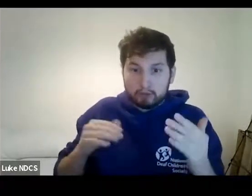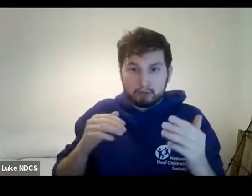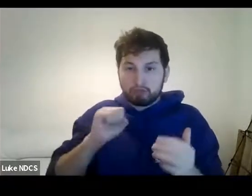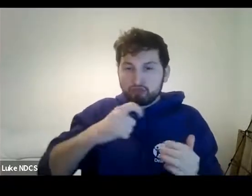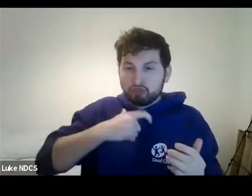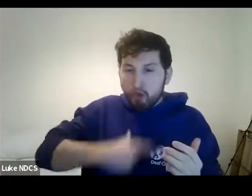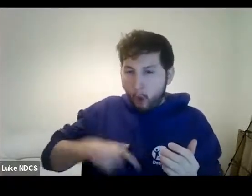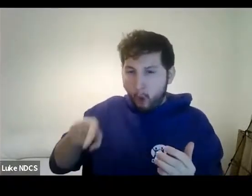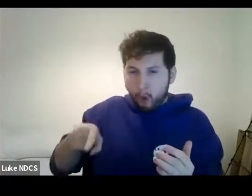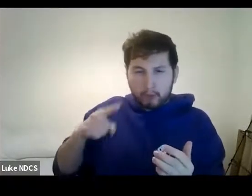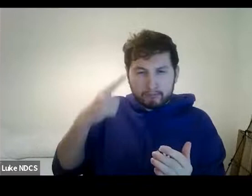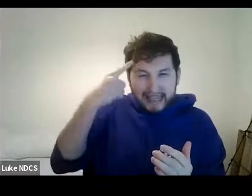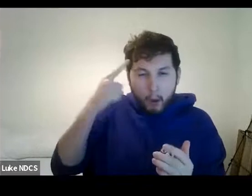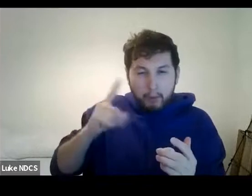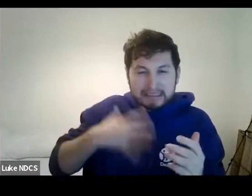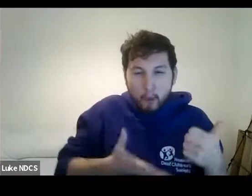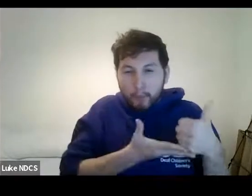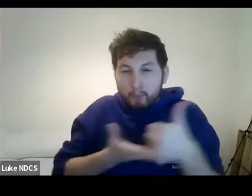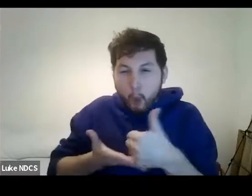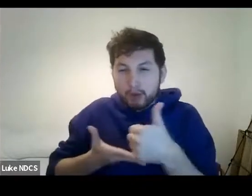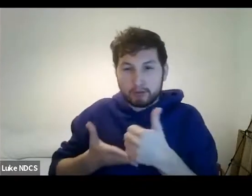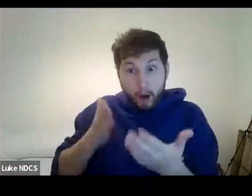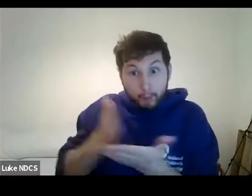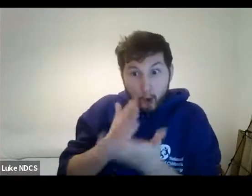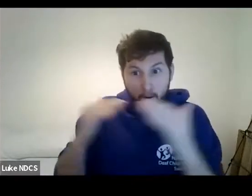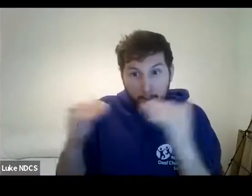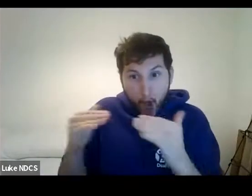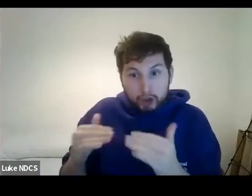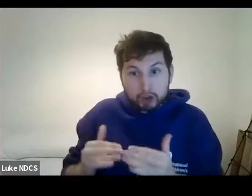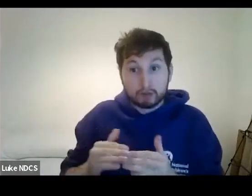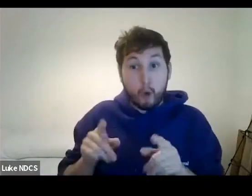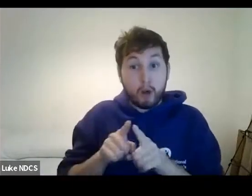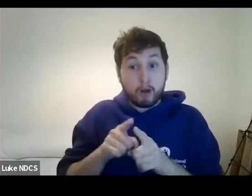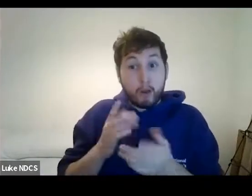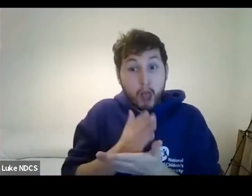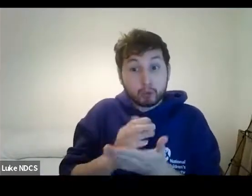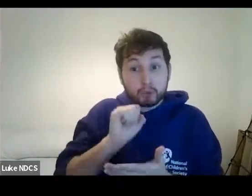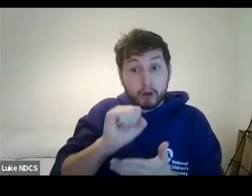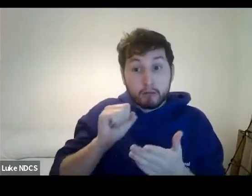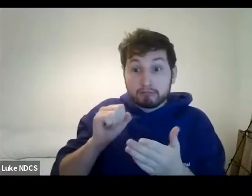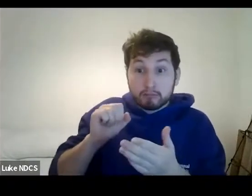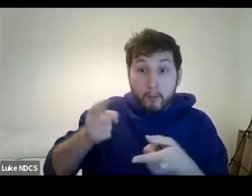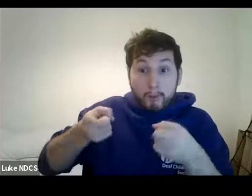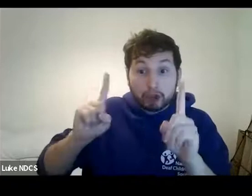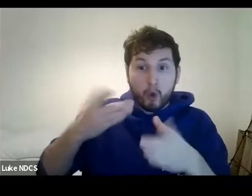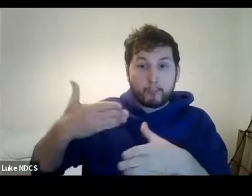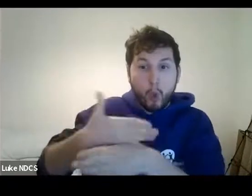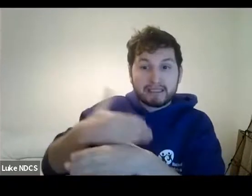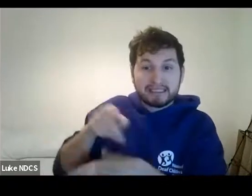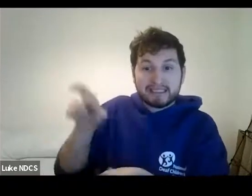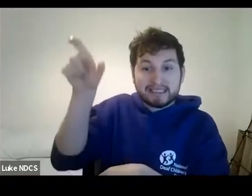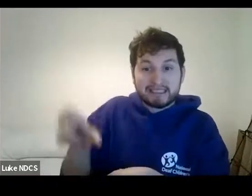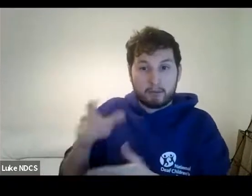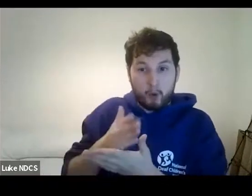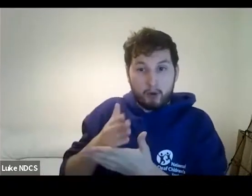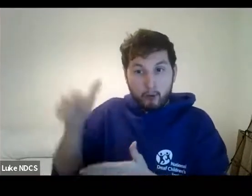important thing is to make sure that you're putting down all the information that you need to on the form. So everything about your role and making sure the information you're sending to Access